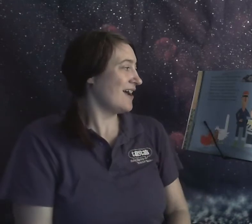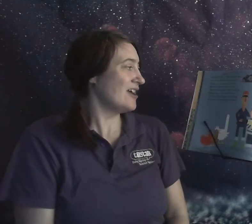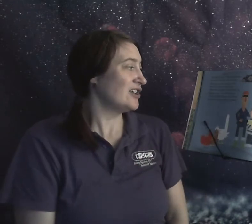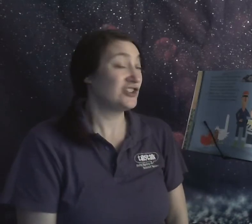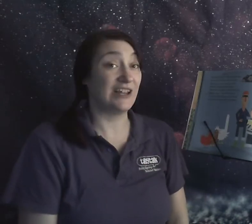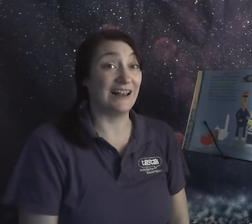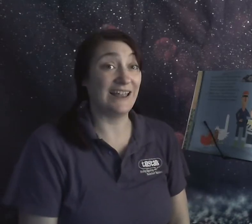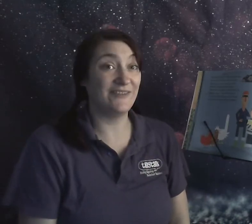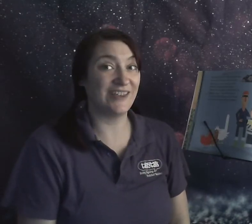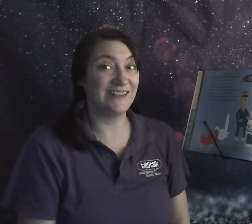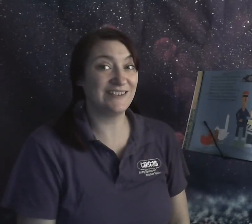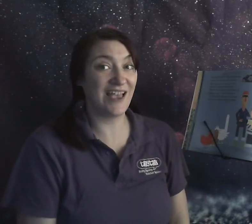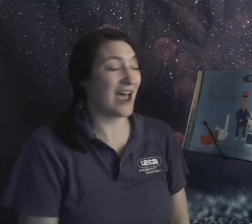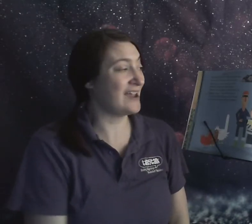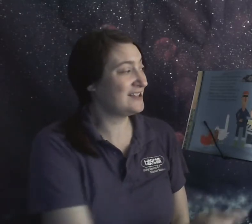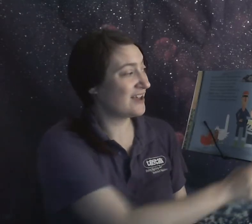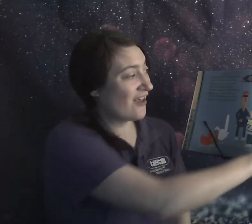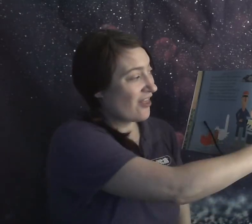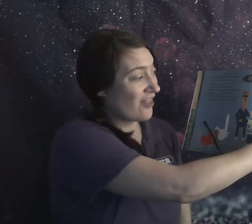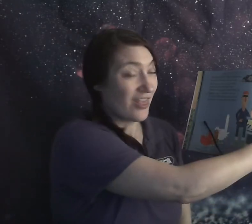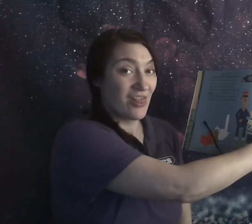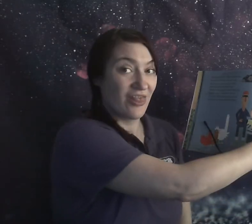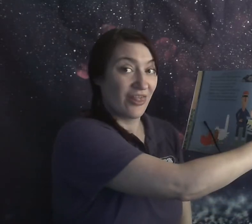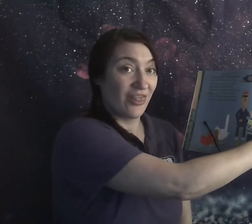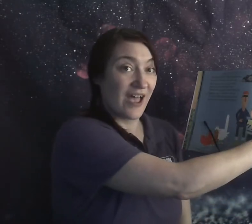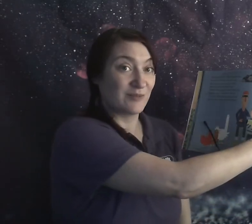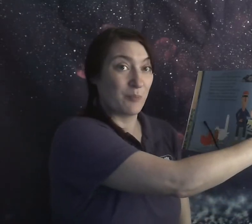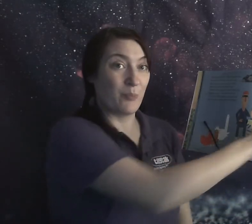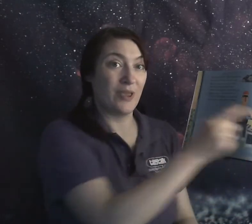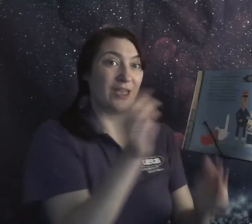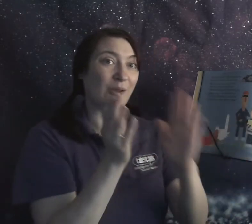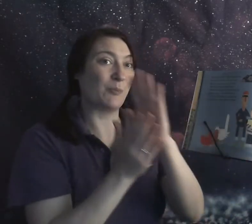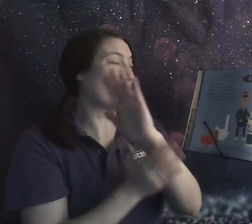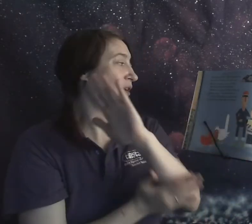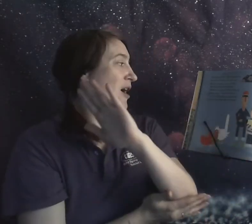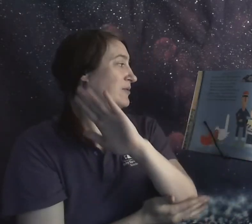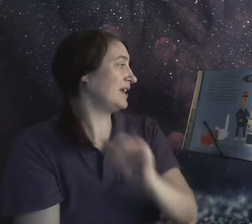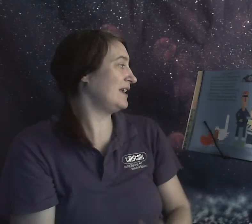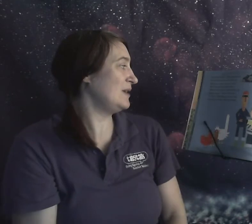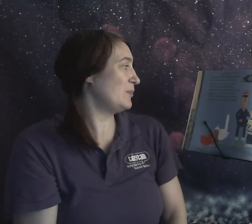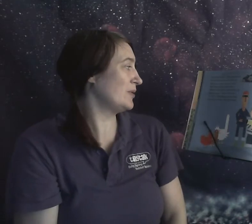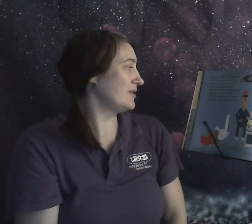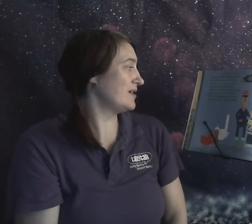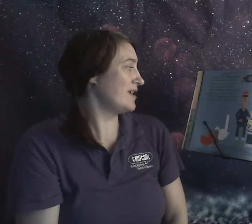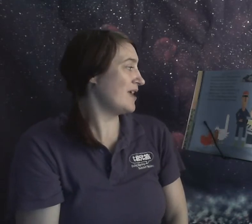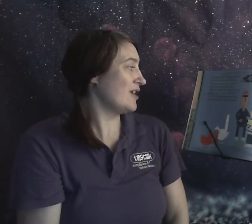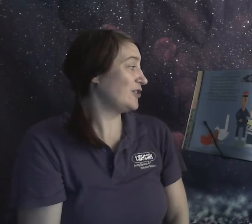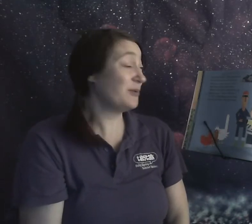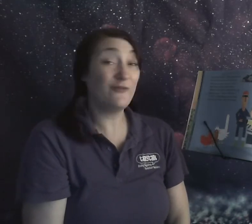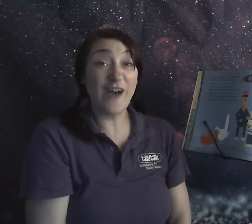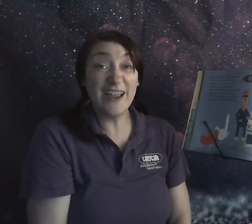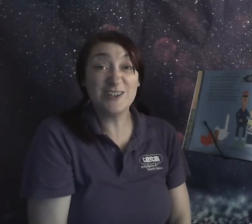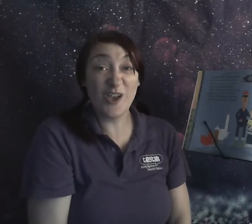She lives inside that big brown heap. You'll find her